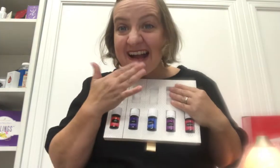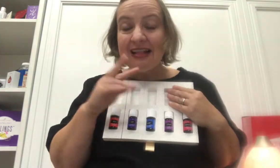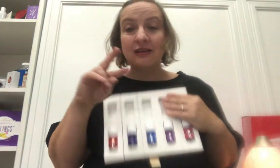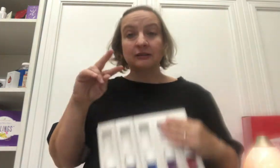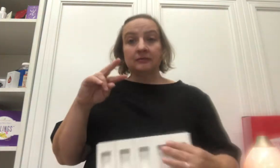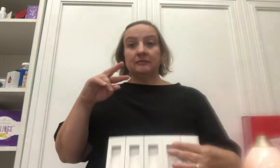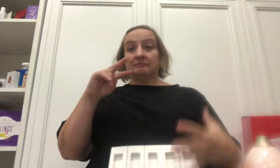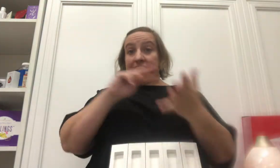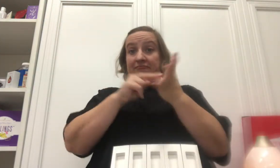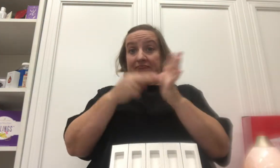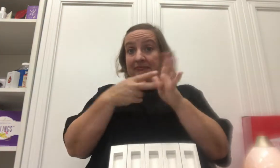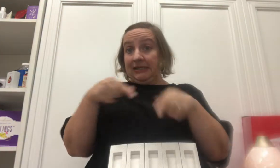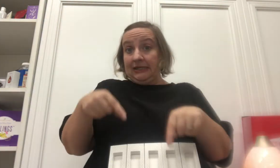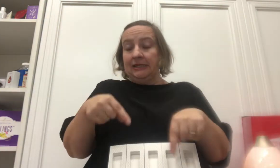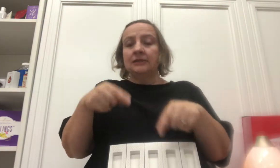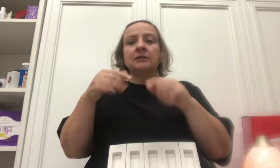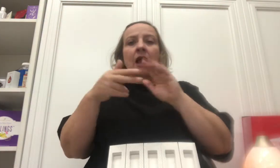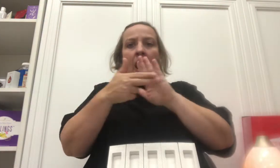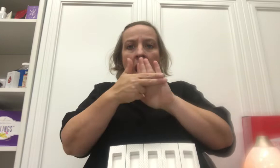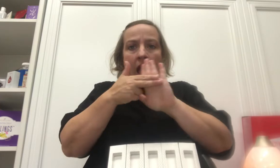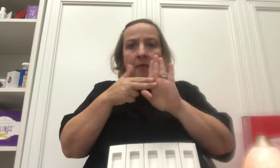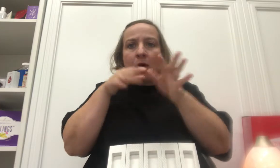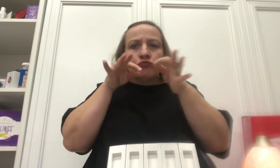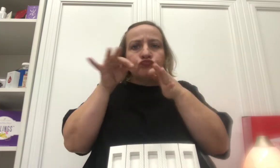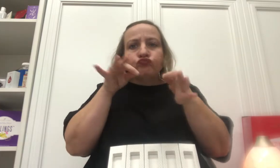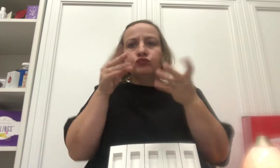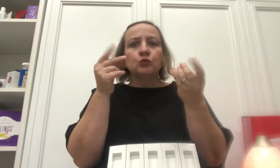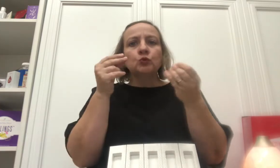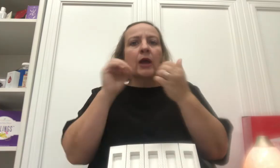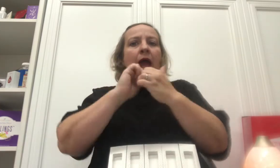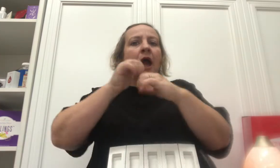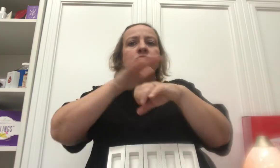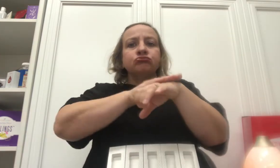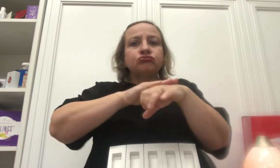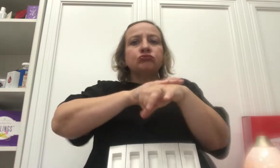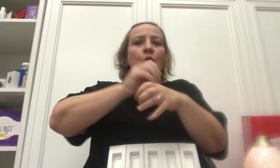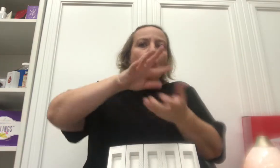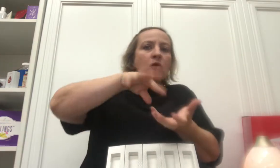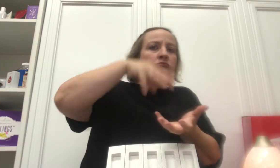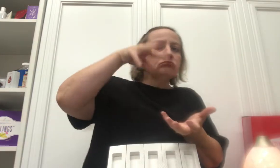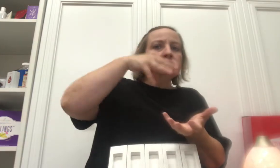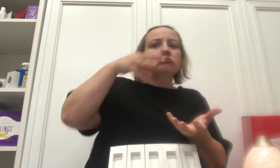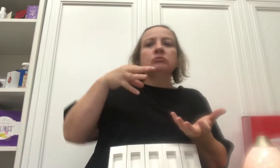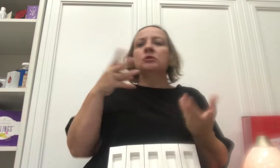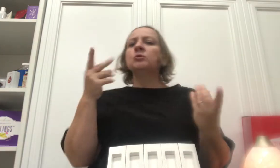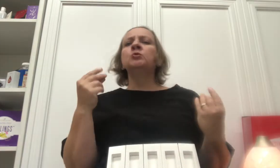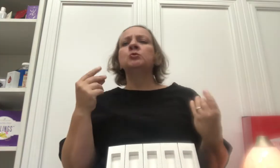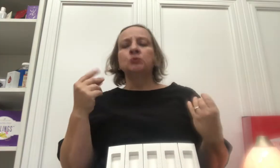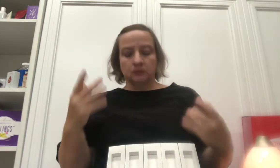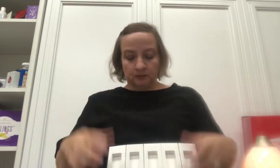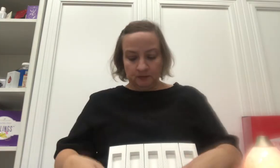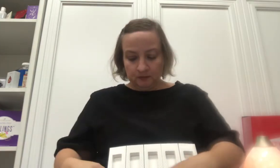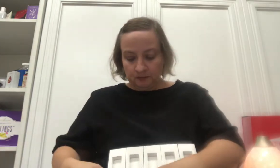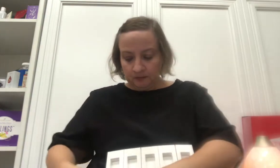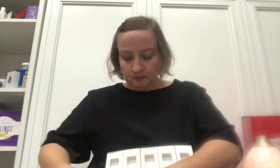All right, now this bottom layer is all colored oils. And so, again, that means that they tell you how to use